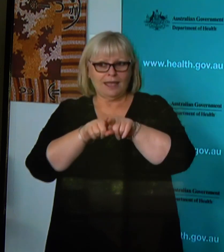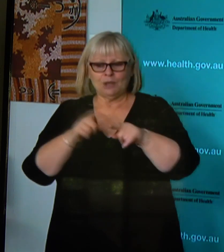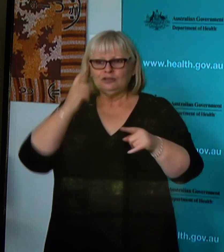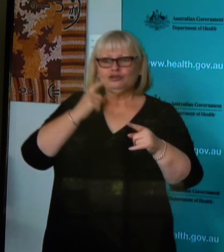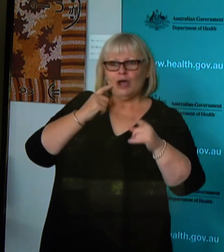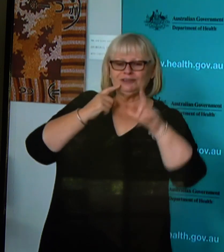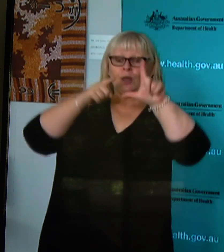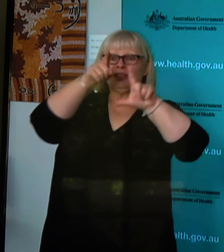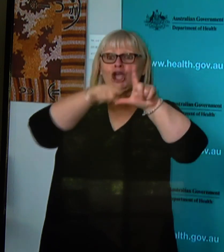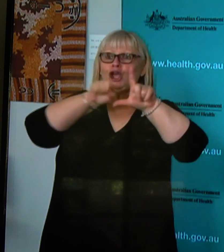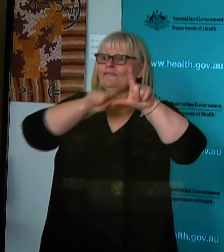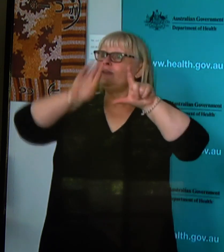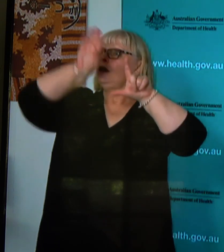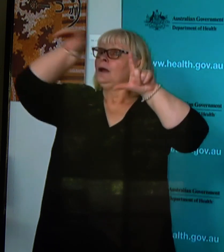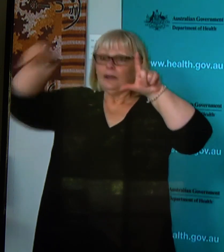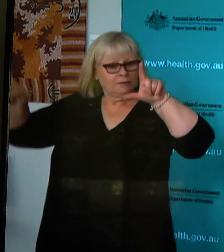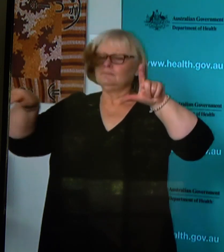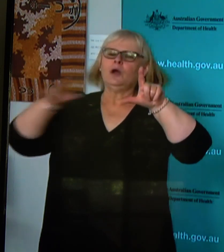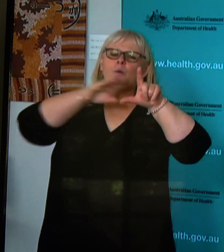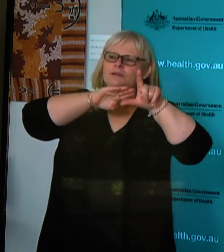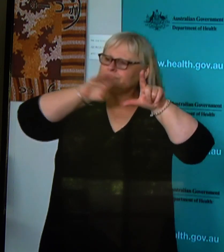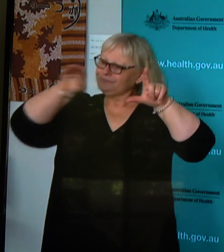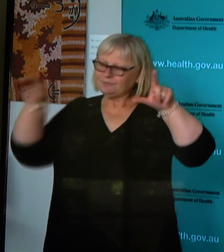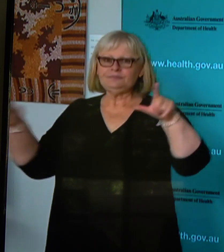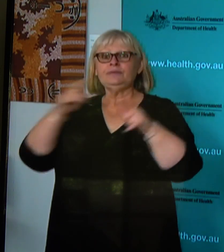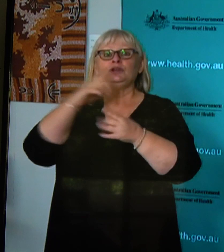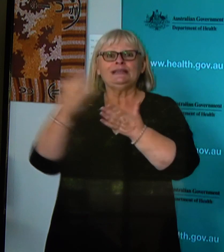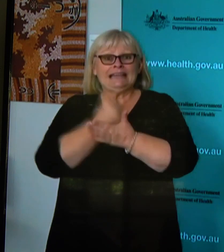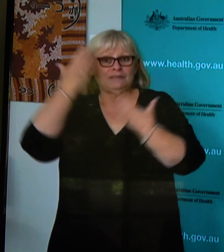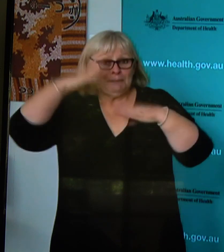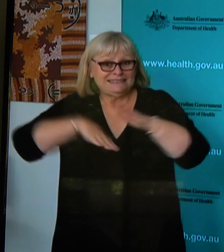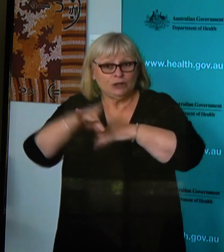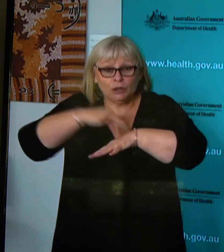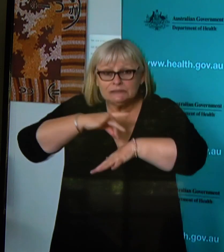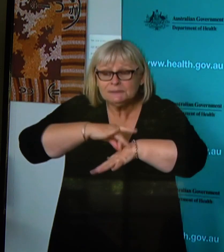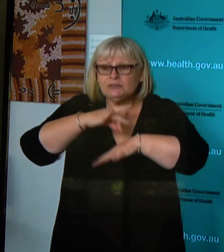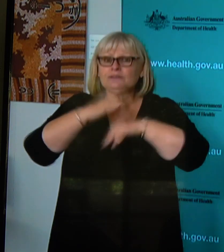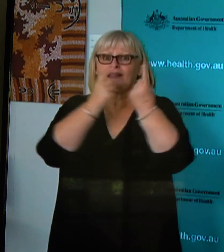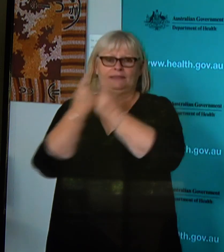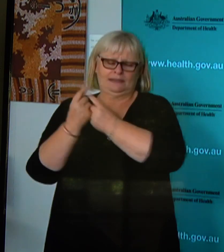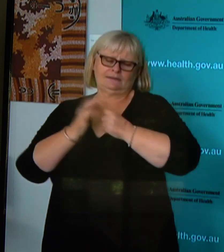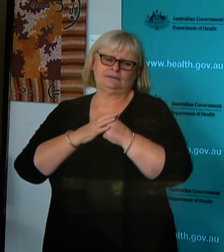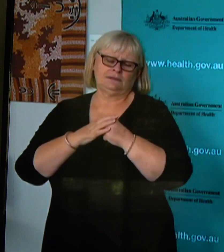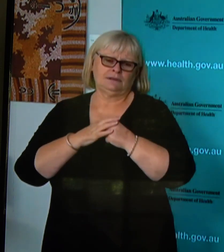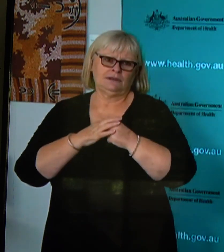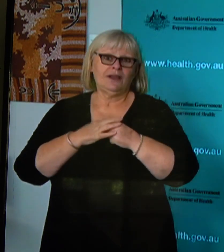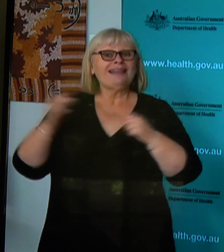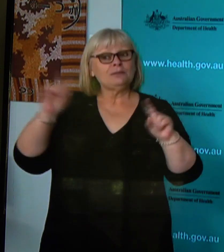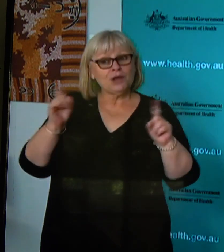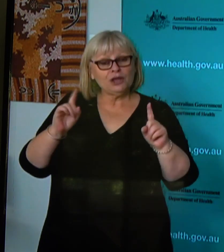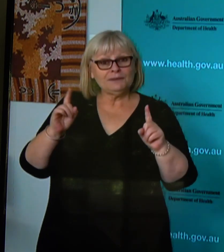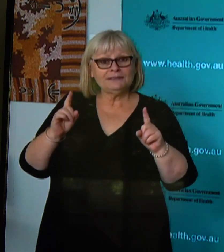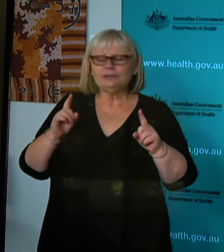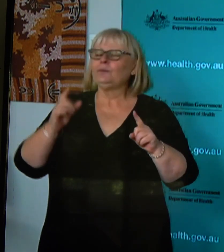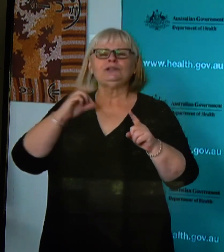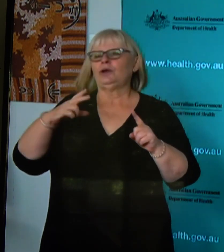to flatten the curve, to save lives through saving beds and taking the pressure off our healthcare system. At the moment for us, that